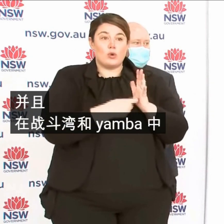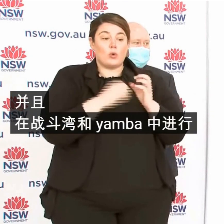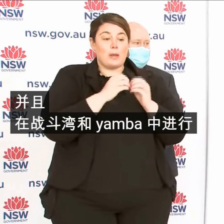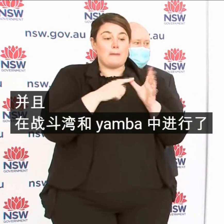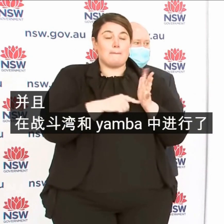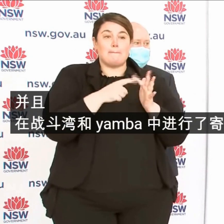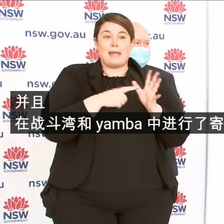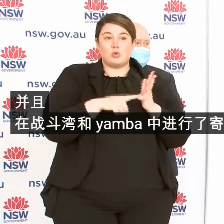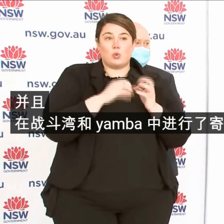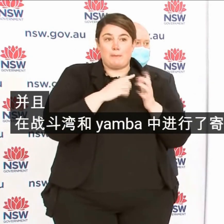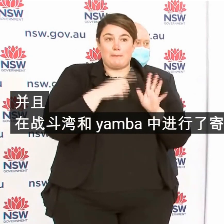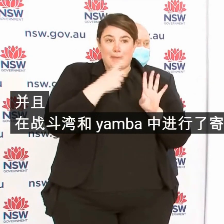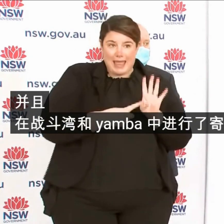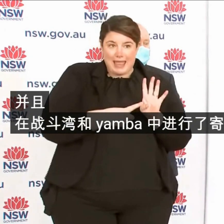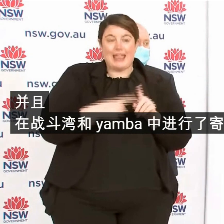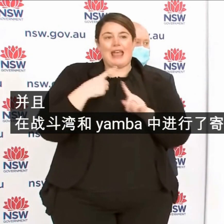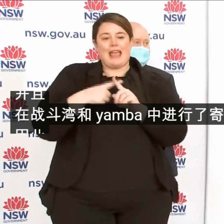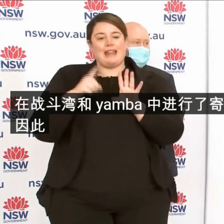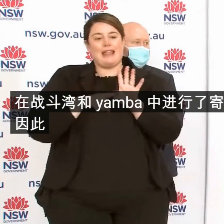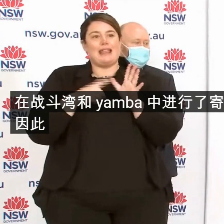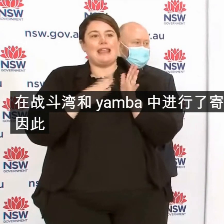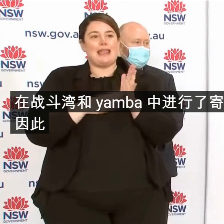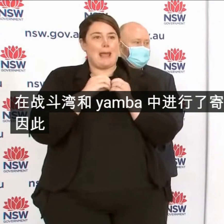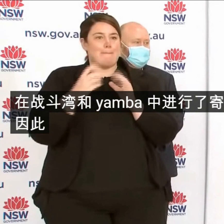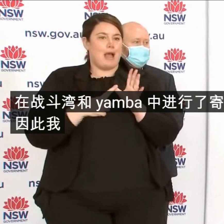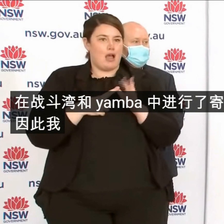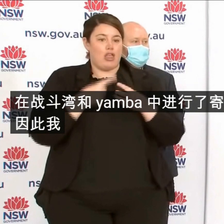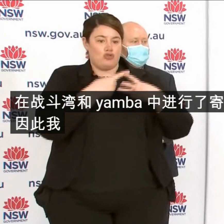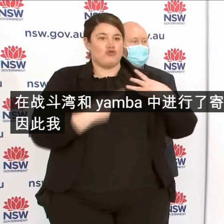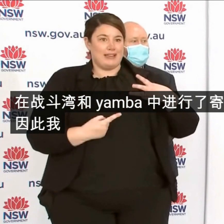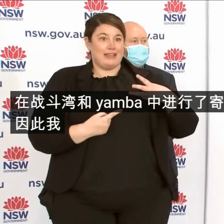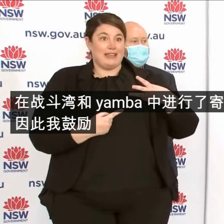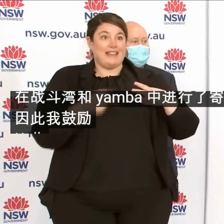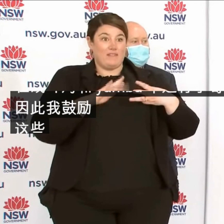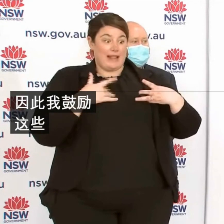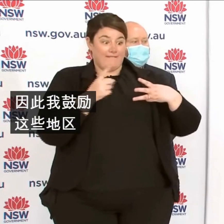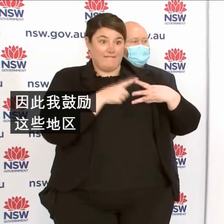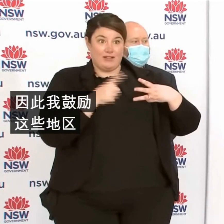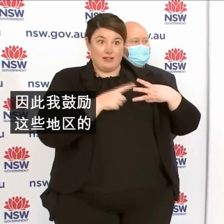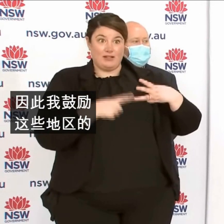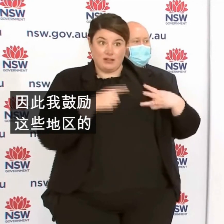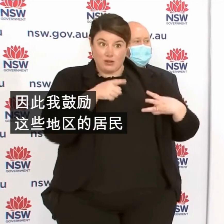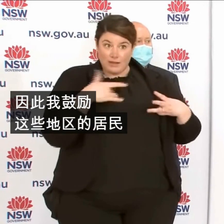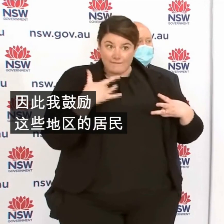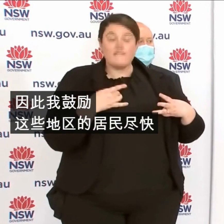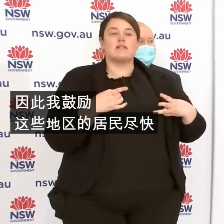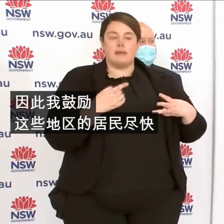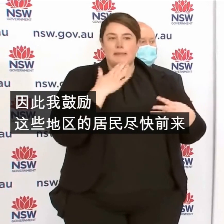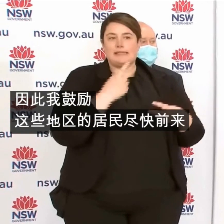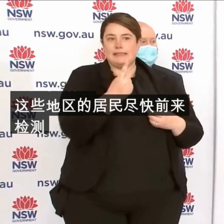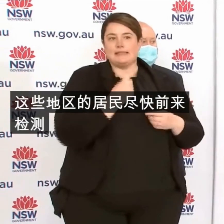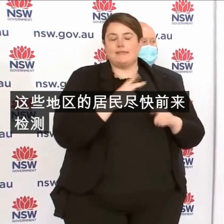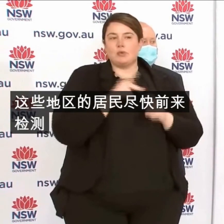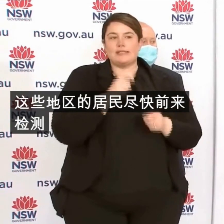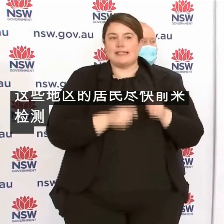Bay, and also in Yamba. So I do encourage the populations of those areas to please come forward